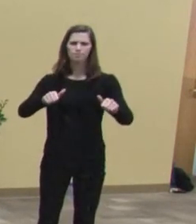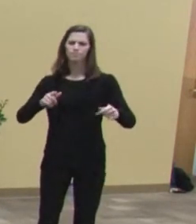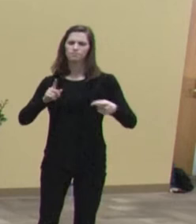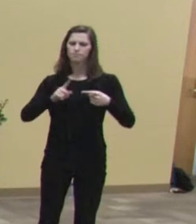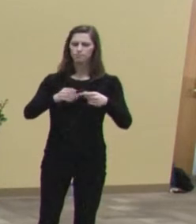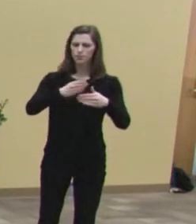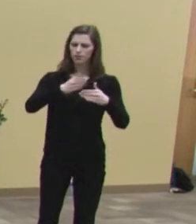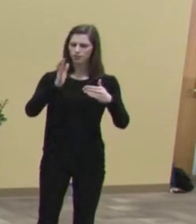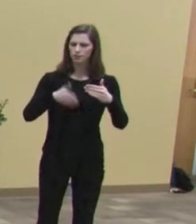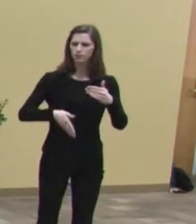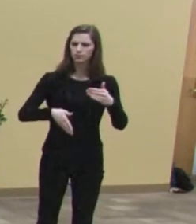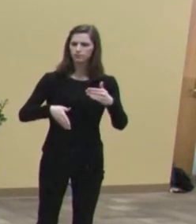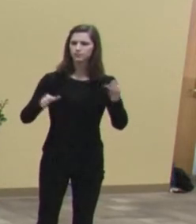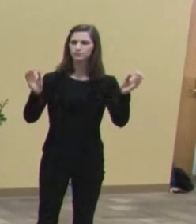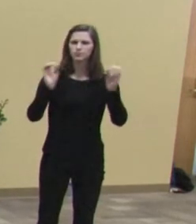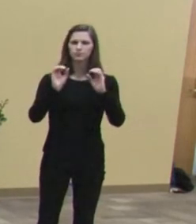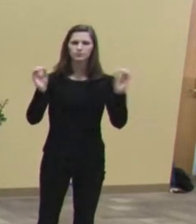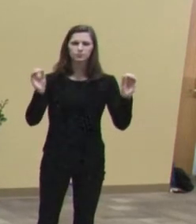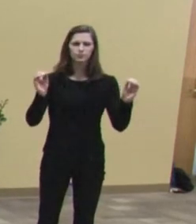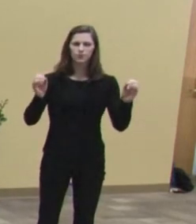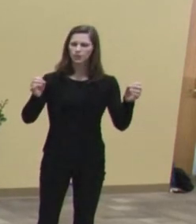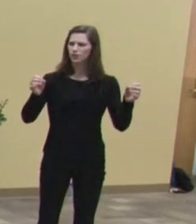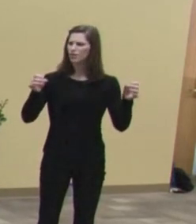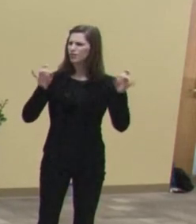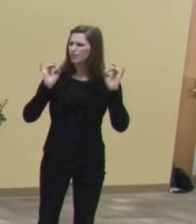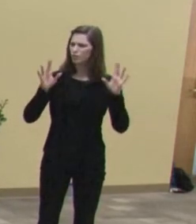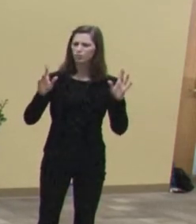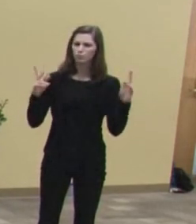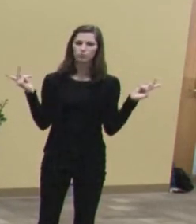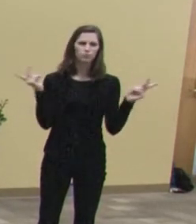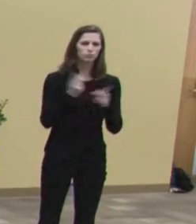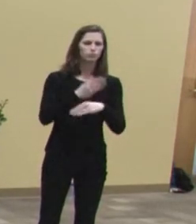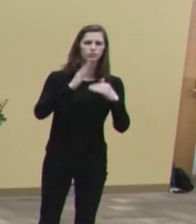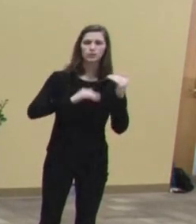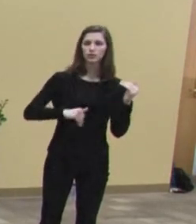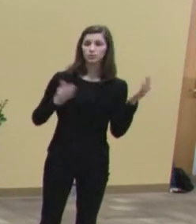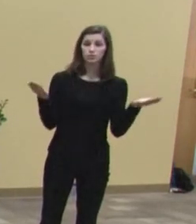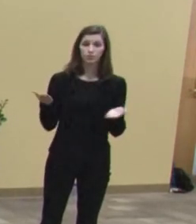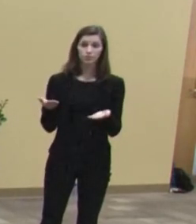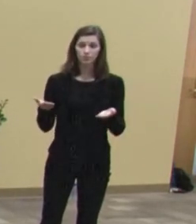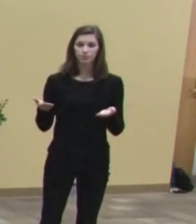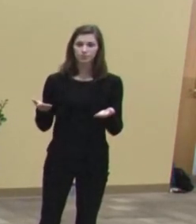Nothing would be more tragic than to stop